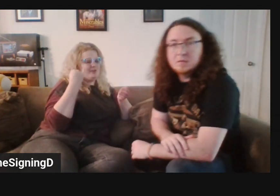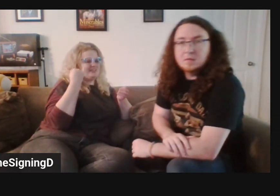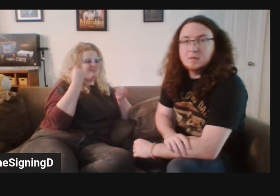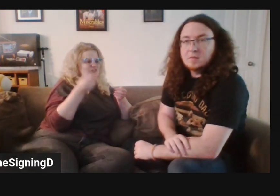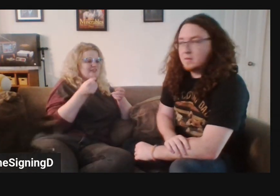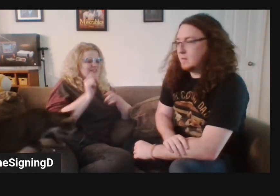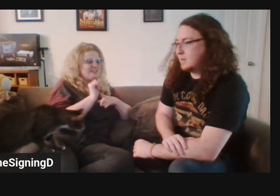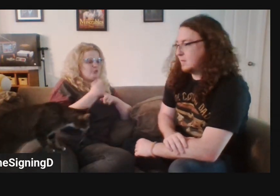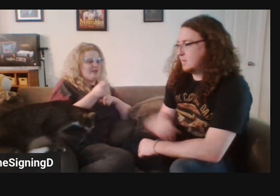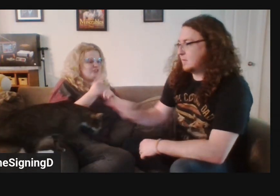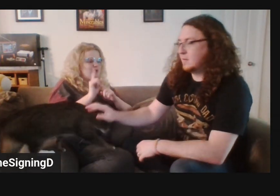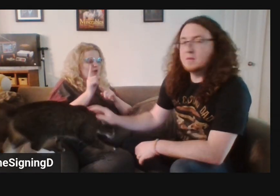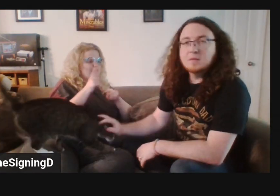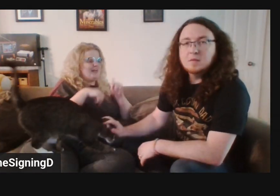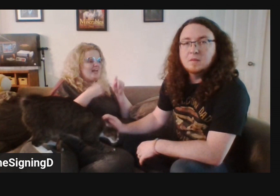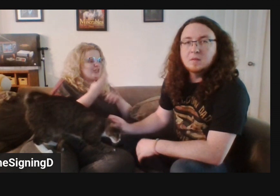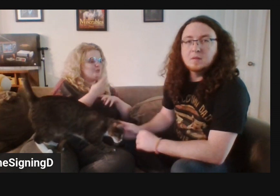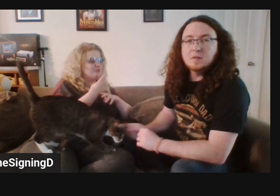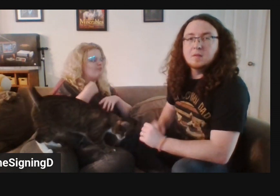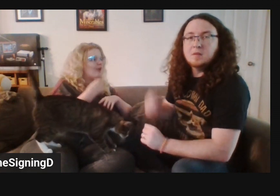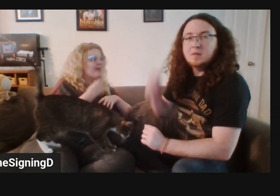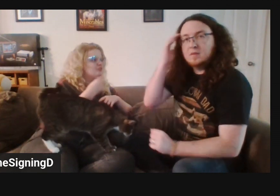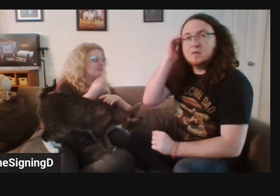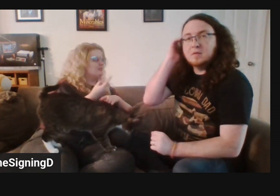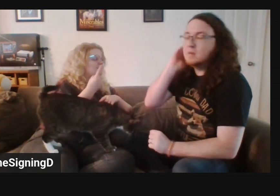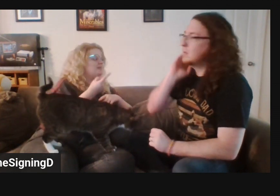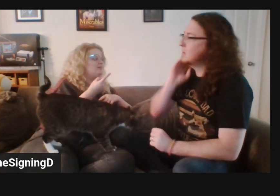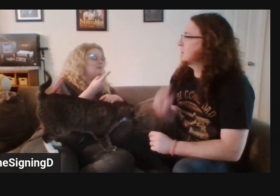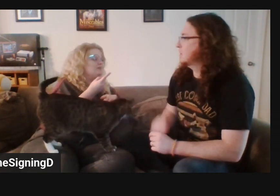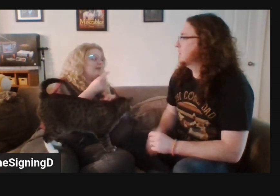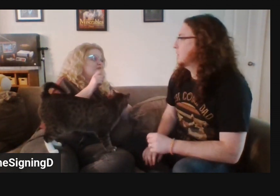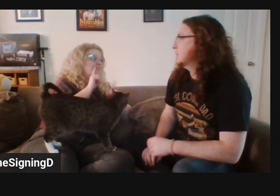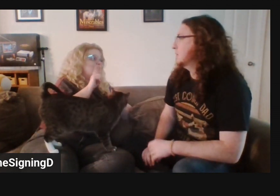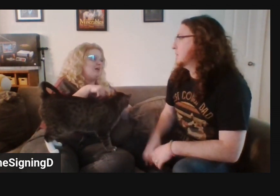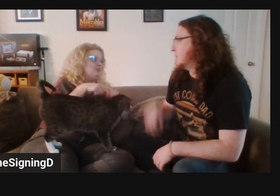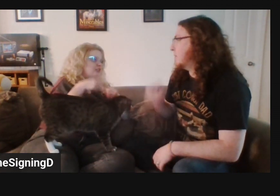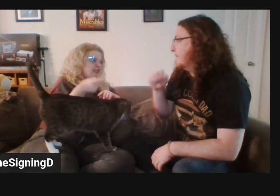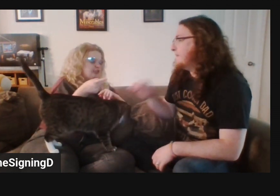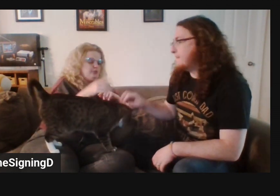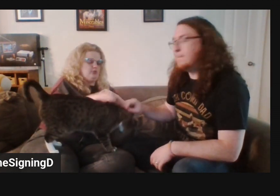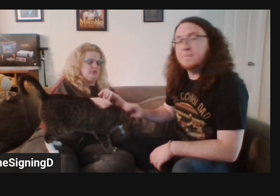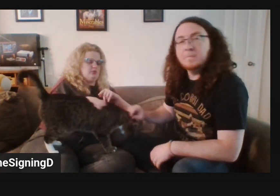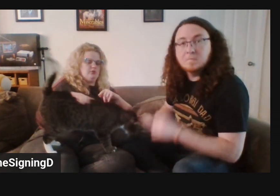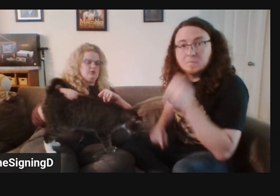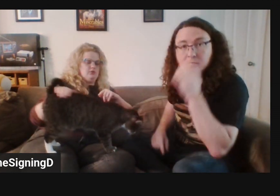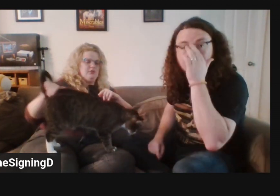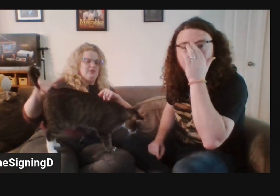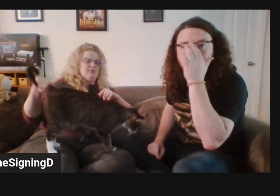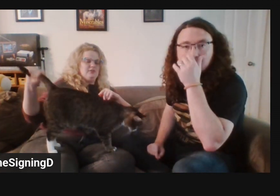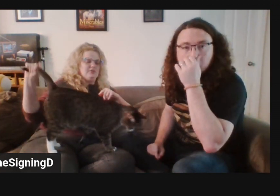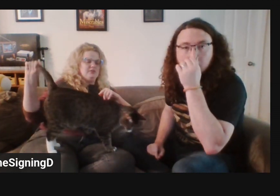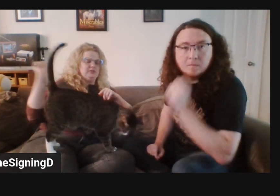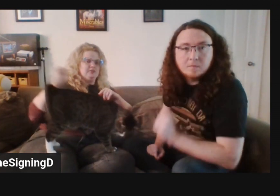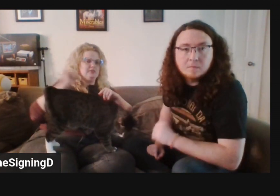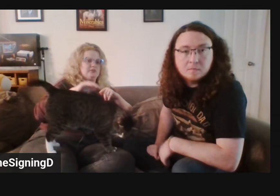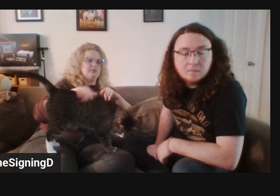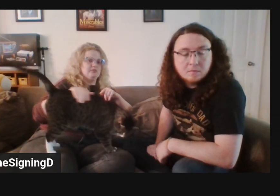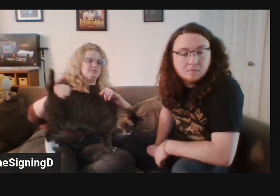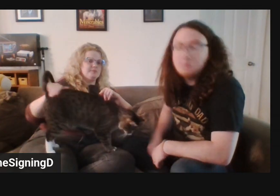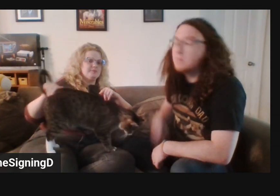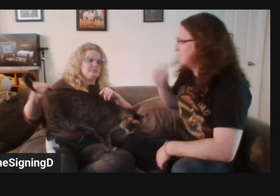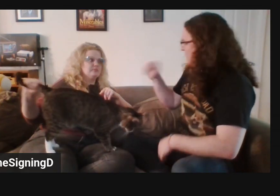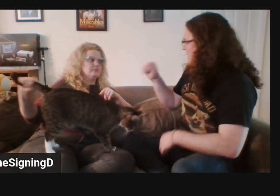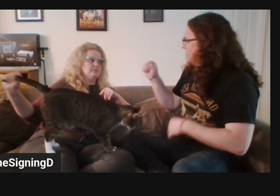anyway. Because if there's a situation where you can't use voice or something, they can use you. Yeah,